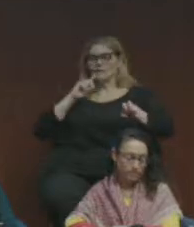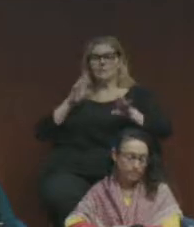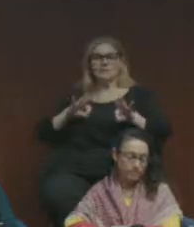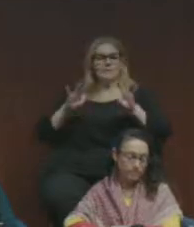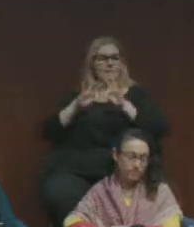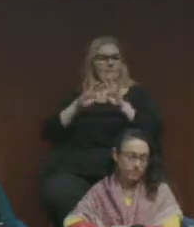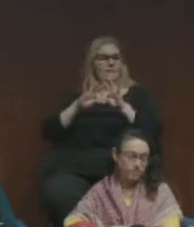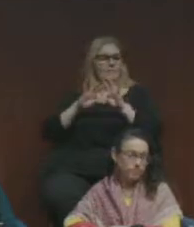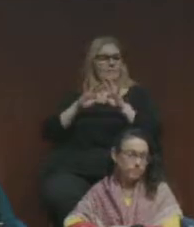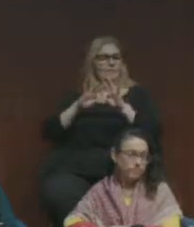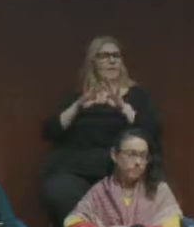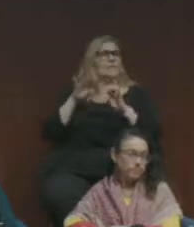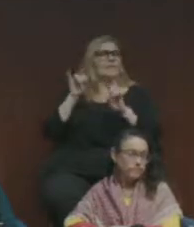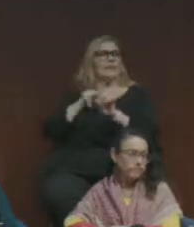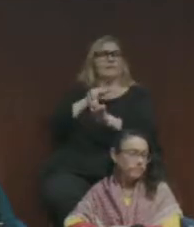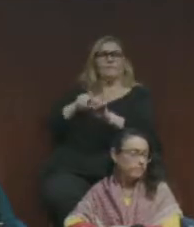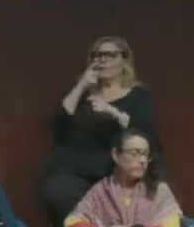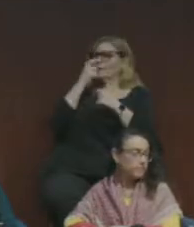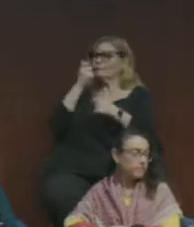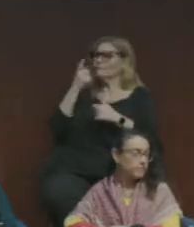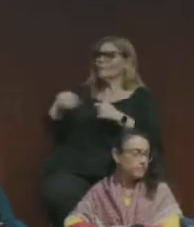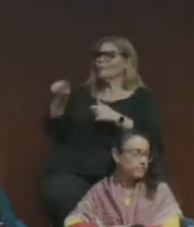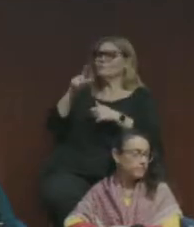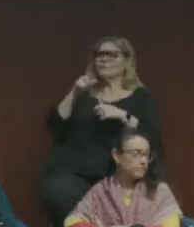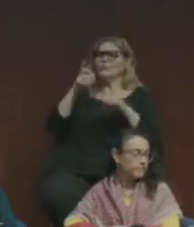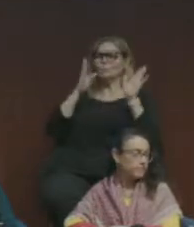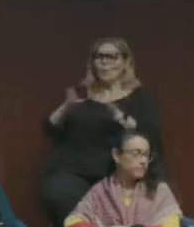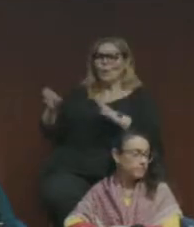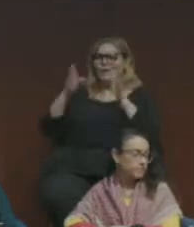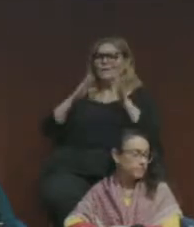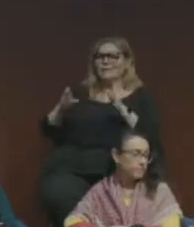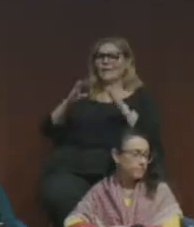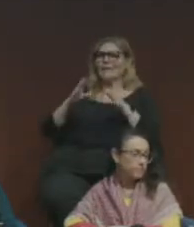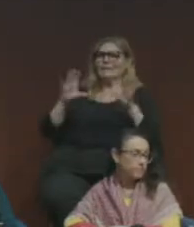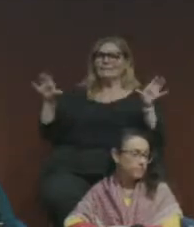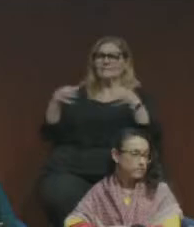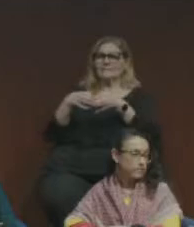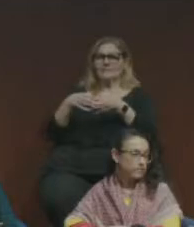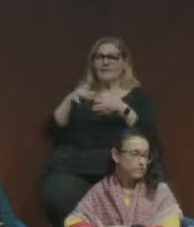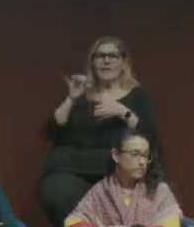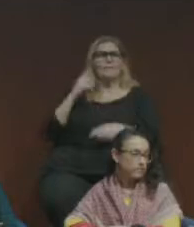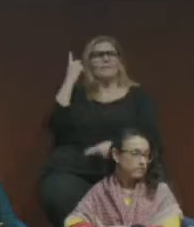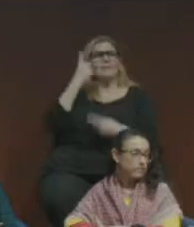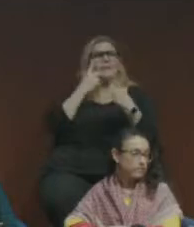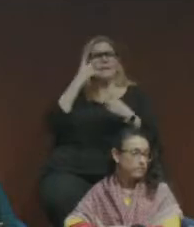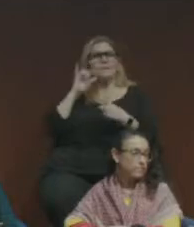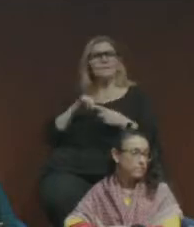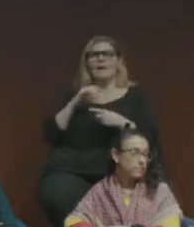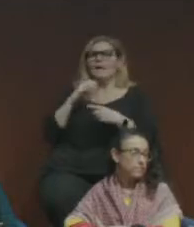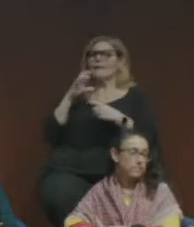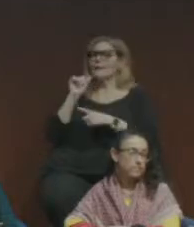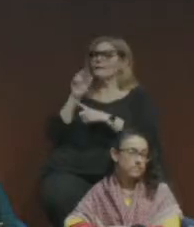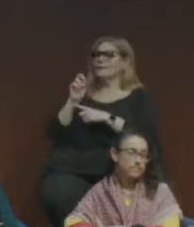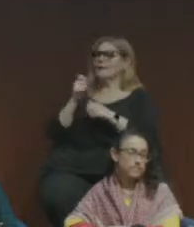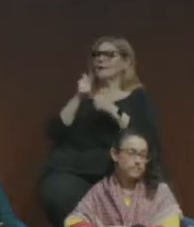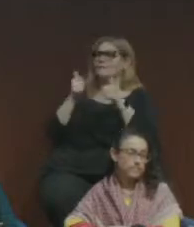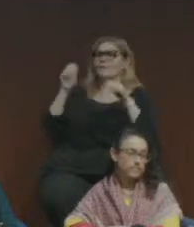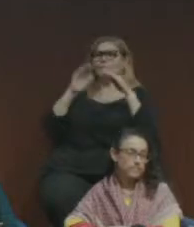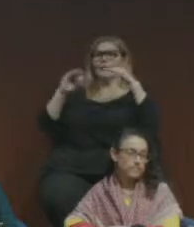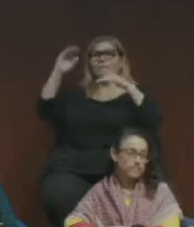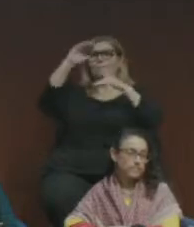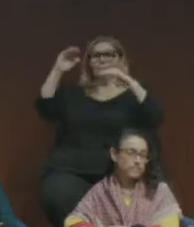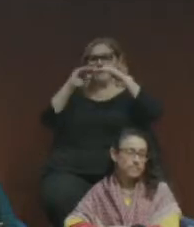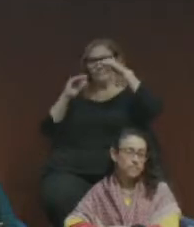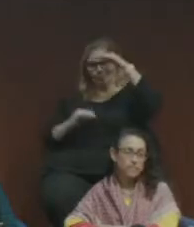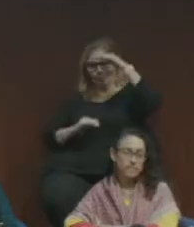of interest to those of us who are organizing the convening was thinking about care from above and below, as